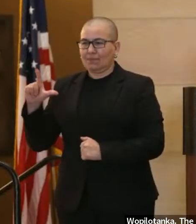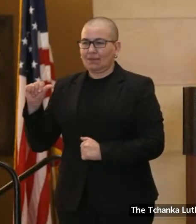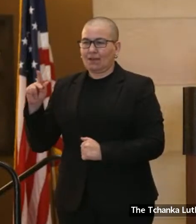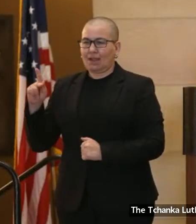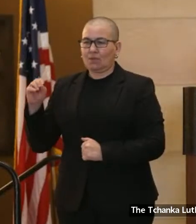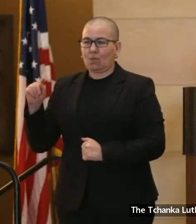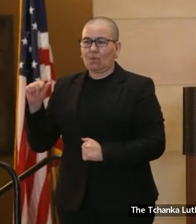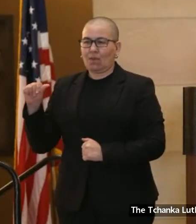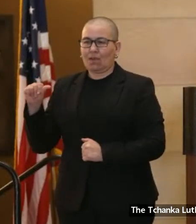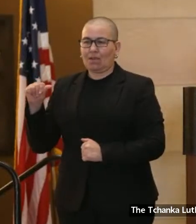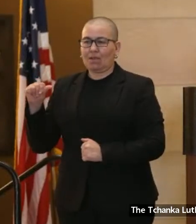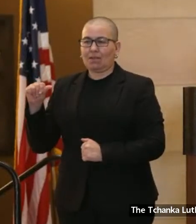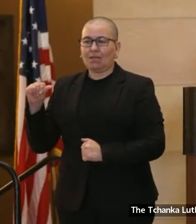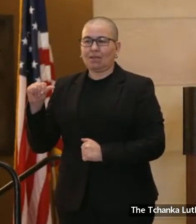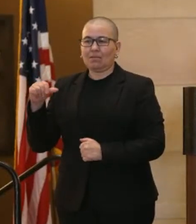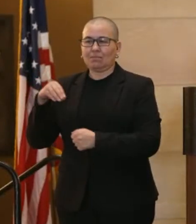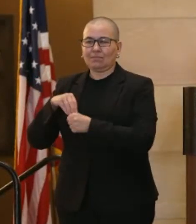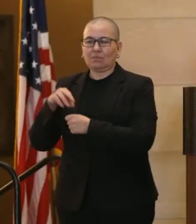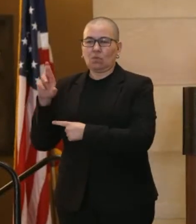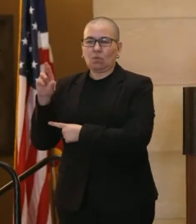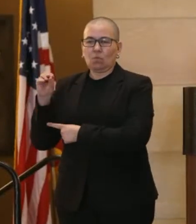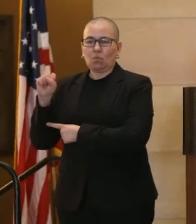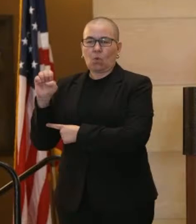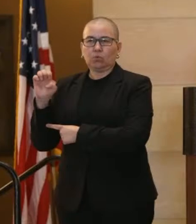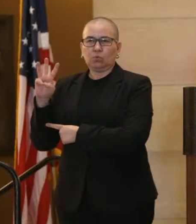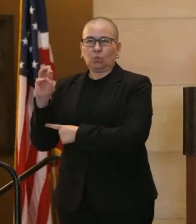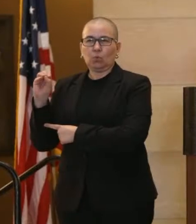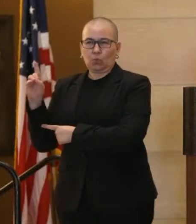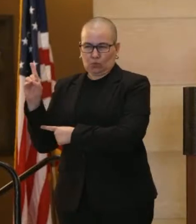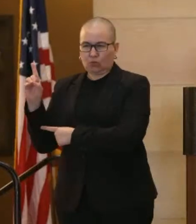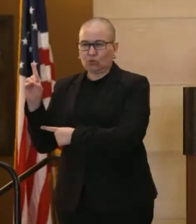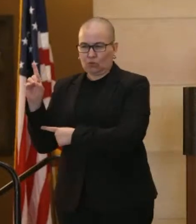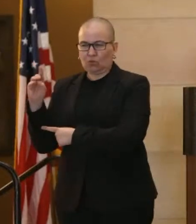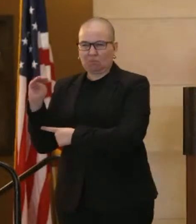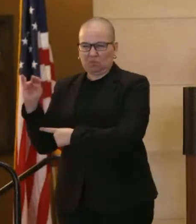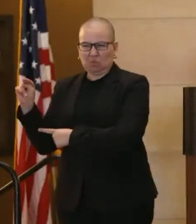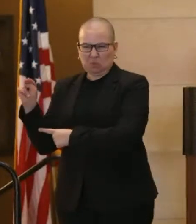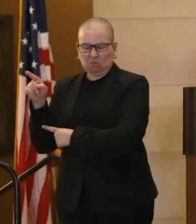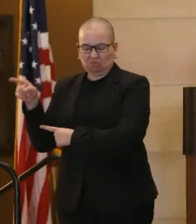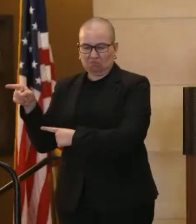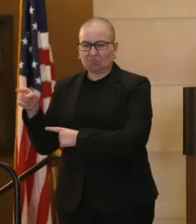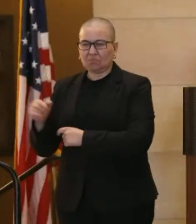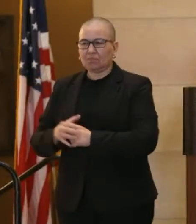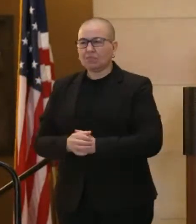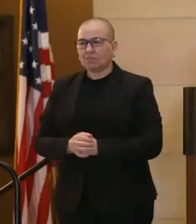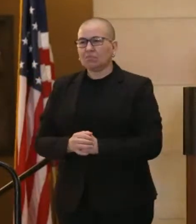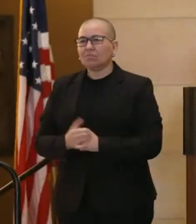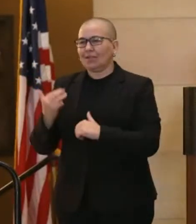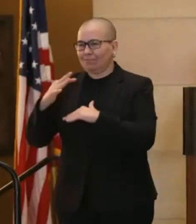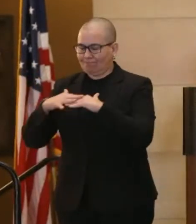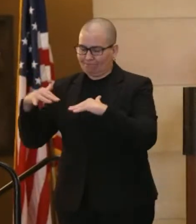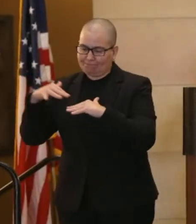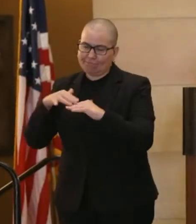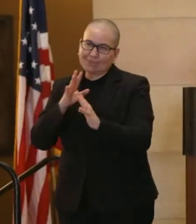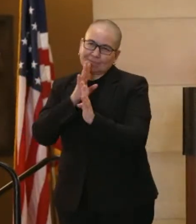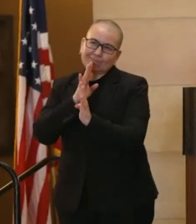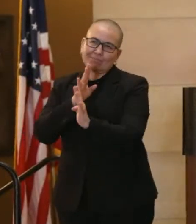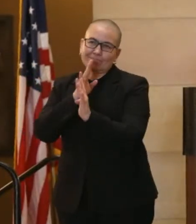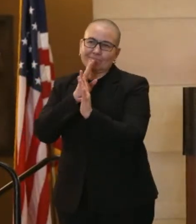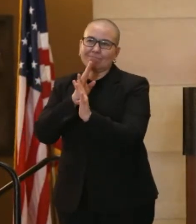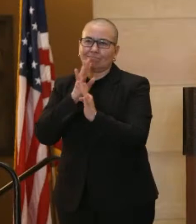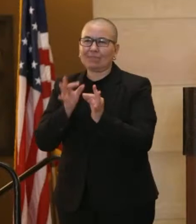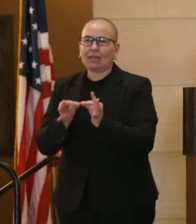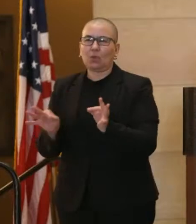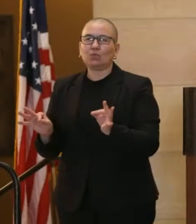ampetikile taku wo chu echanopiki helena lila washte chanopi. We are tantaha hena lena wana